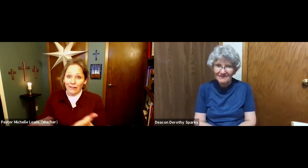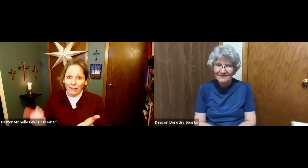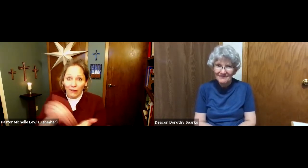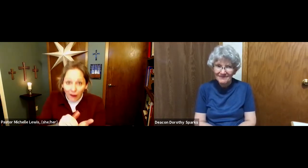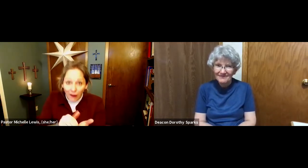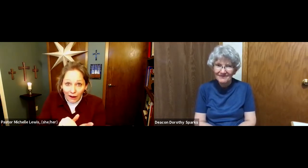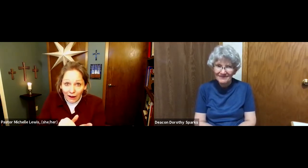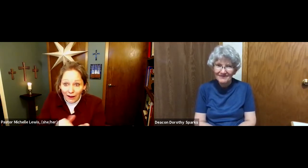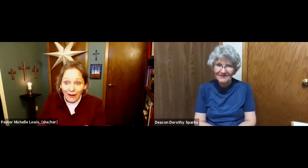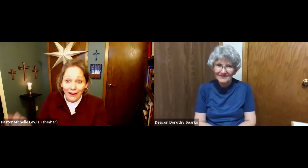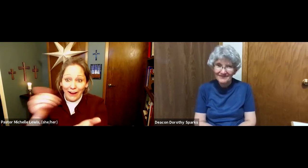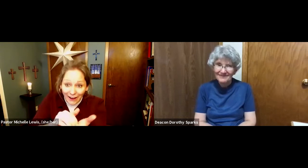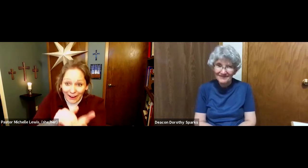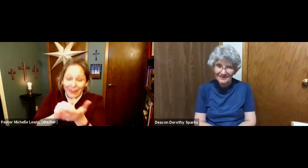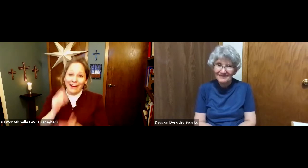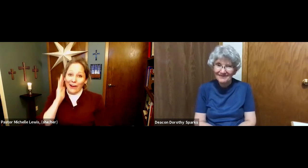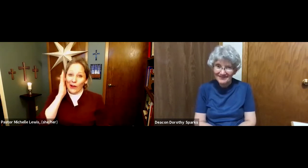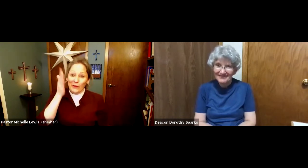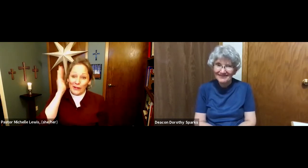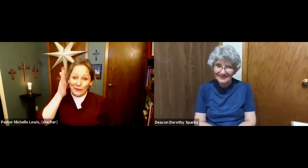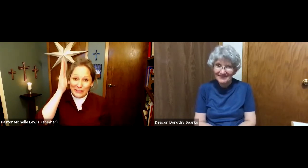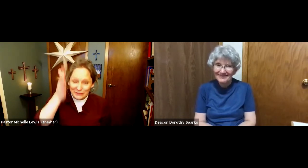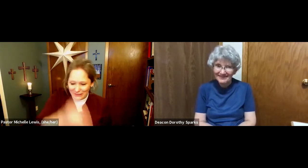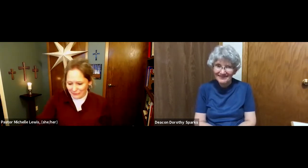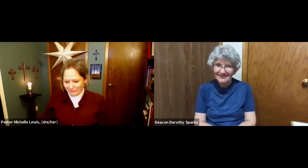And not just once, but repeatedly.